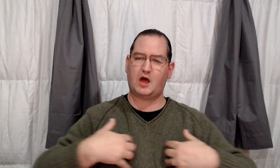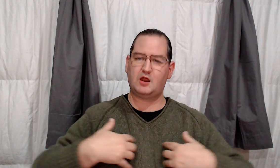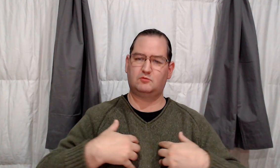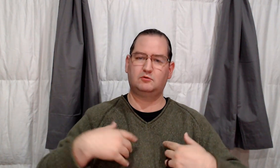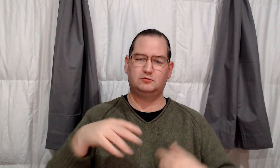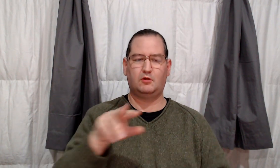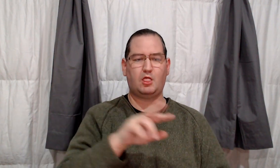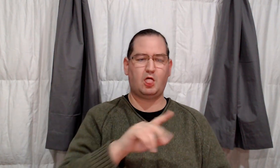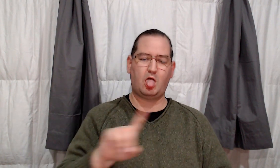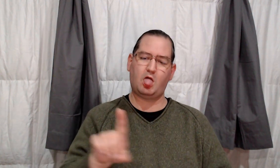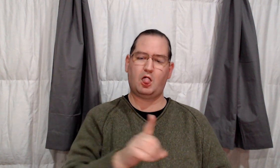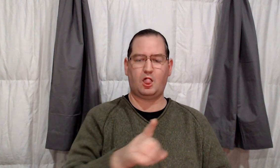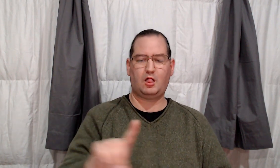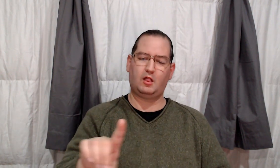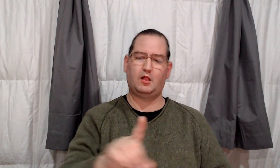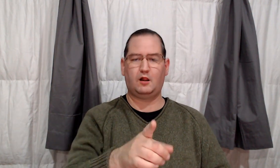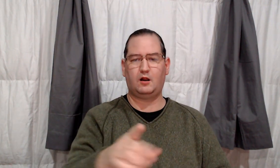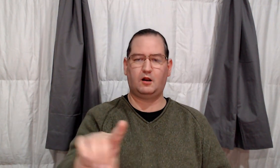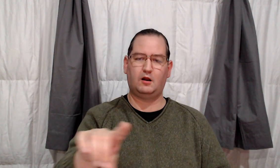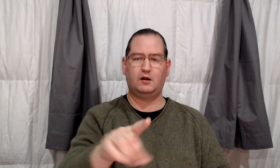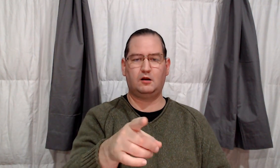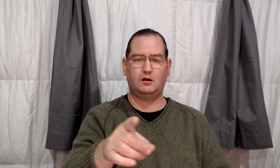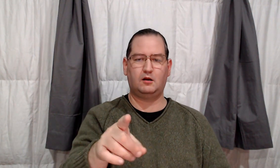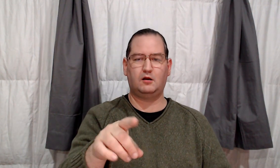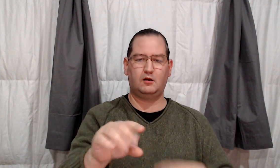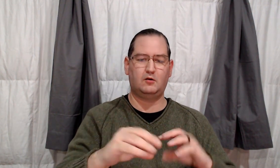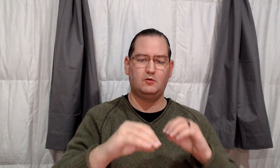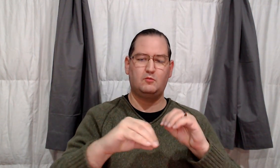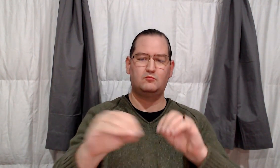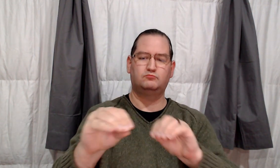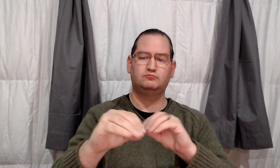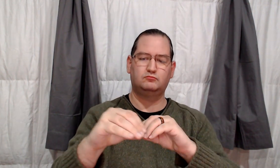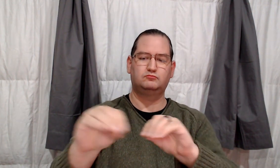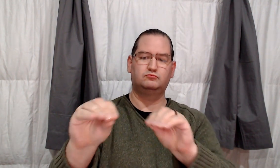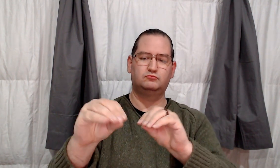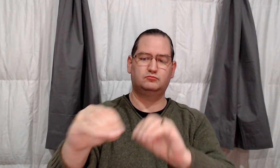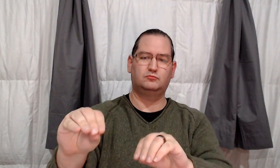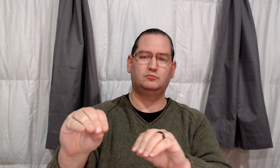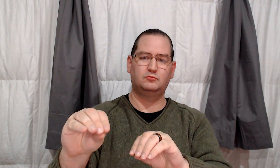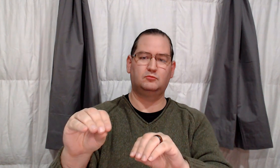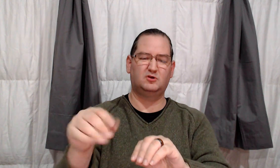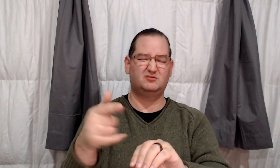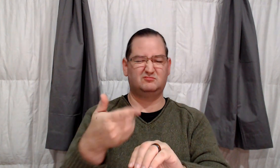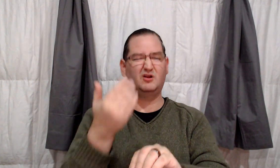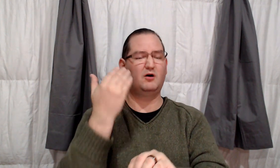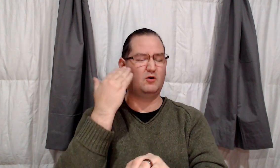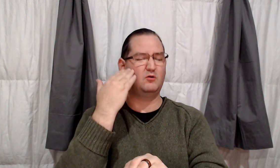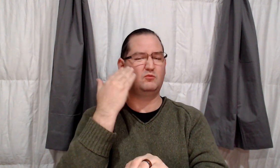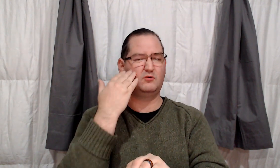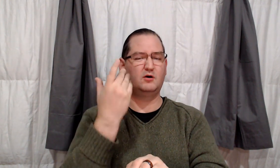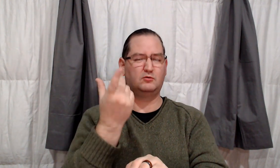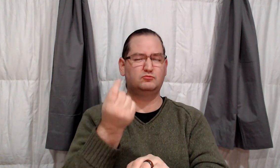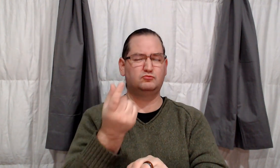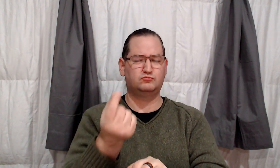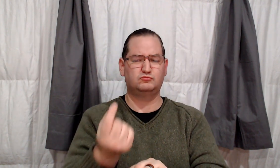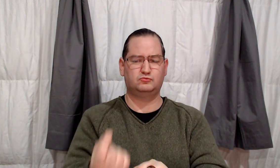They just seem to know when to go, where to go, what to do to take care of themselves. And in a voice, inner